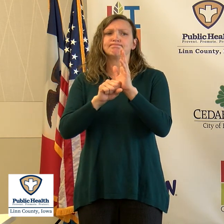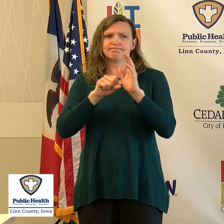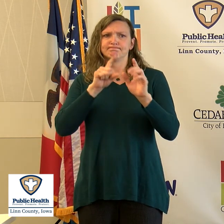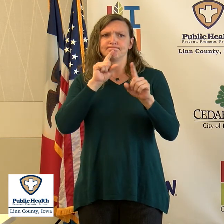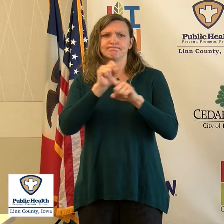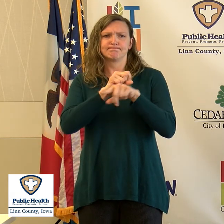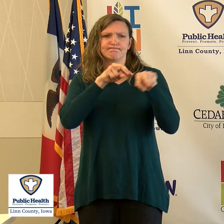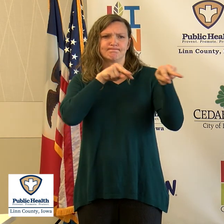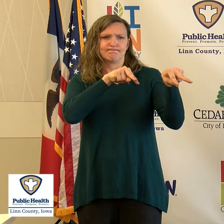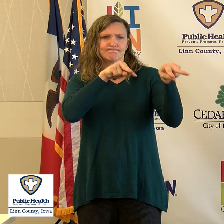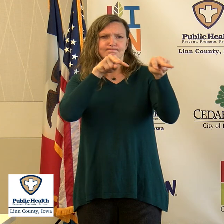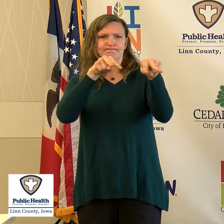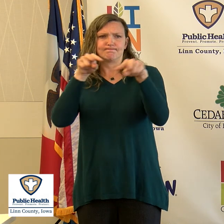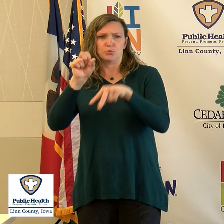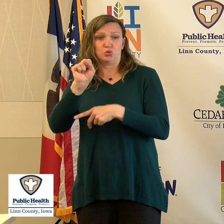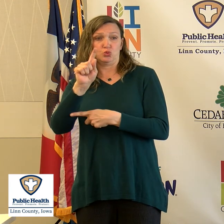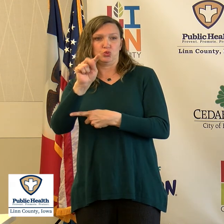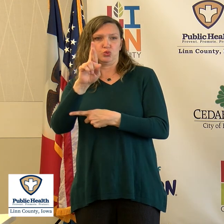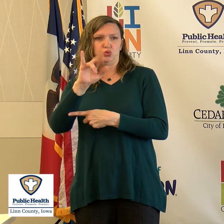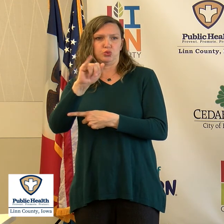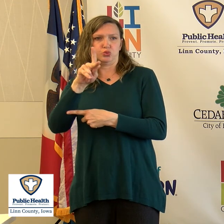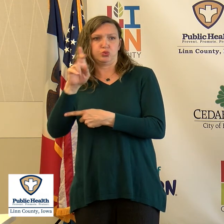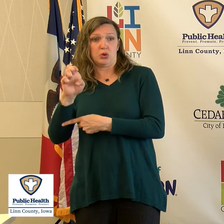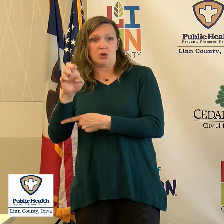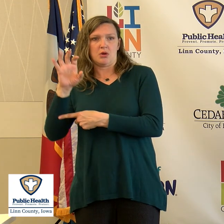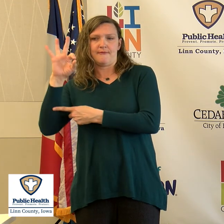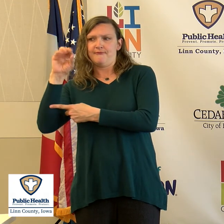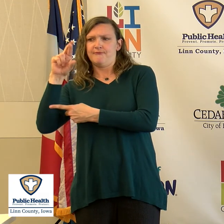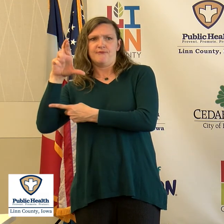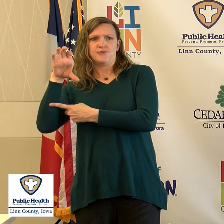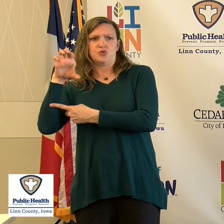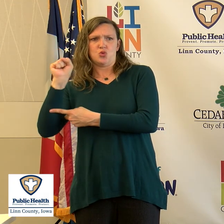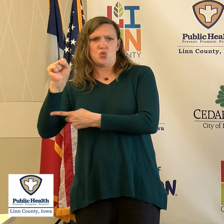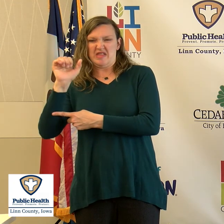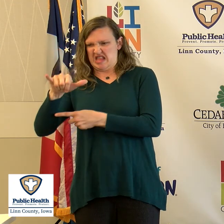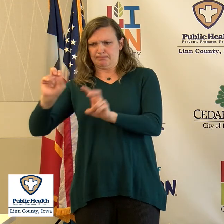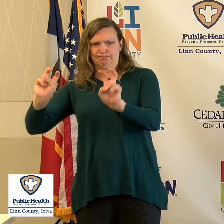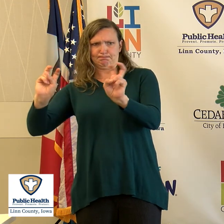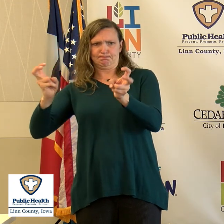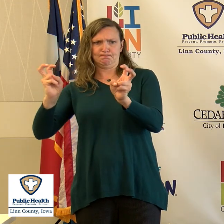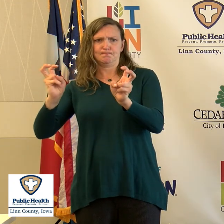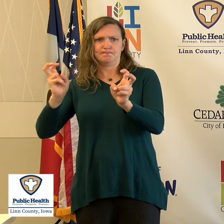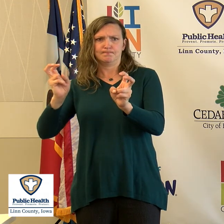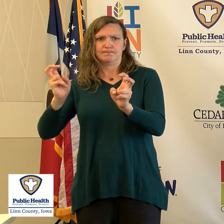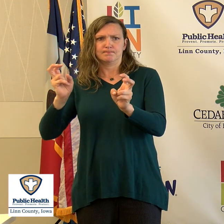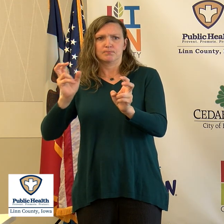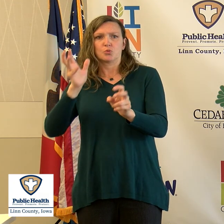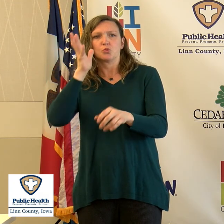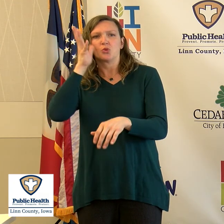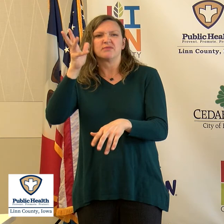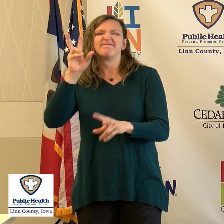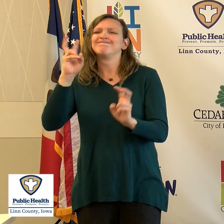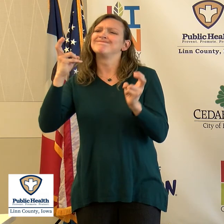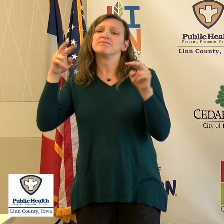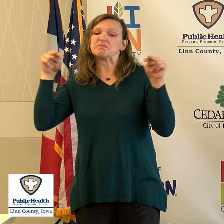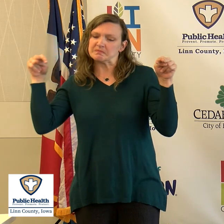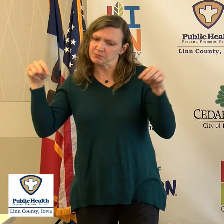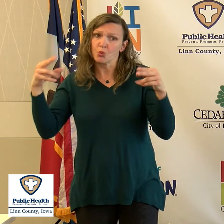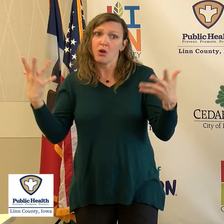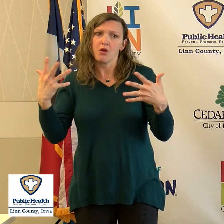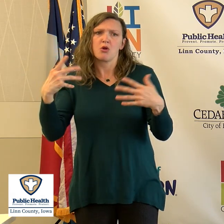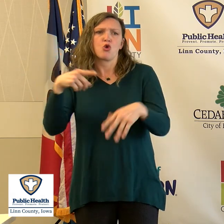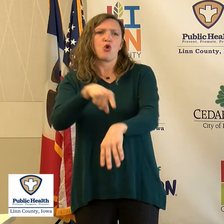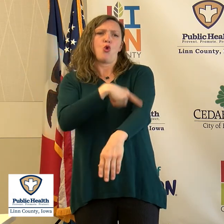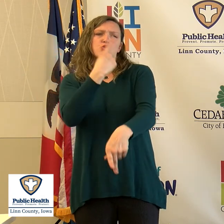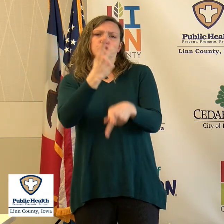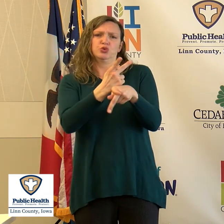forces that would go to long-term care facilities in parts of the state. I think she